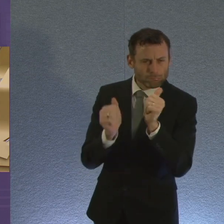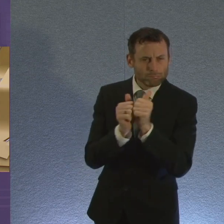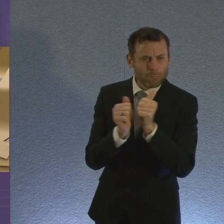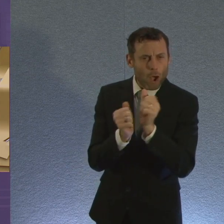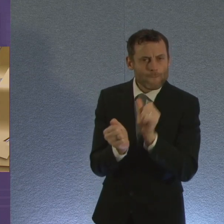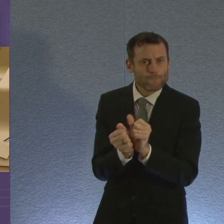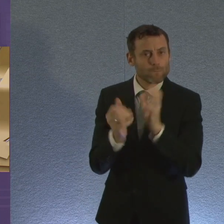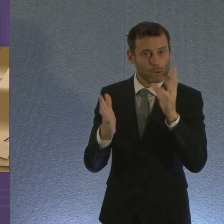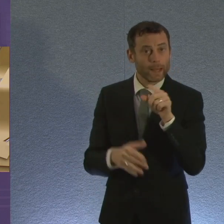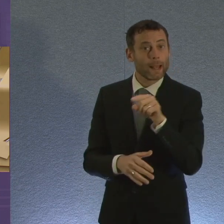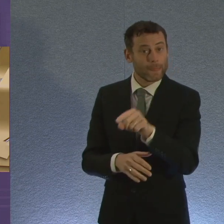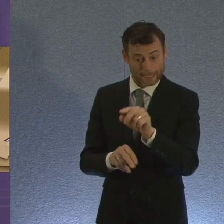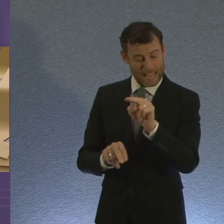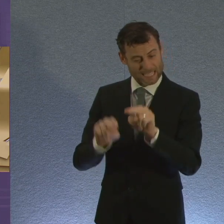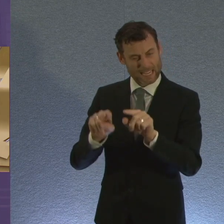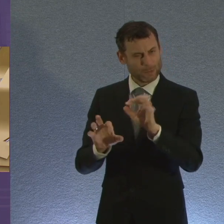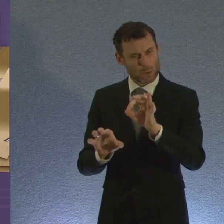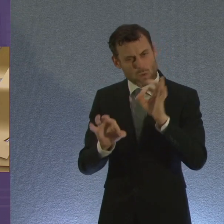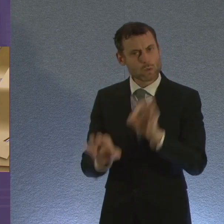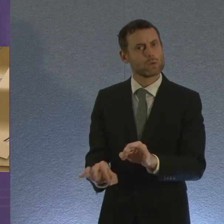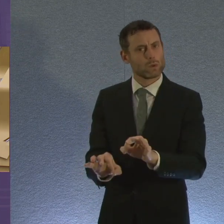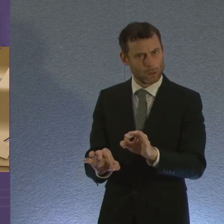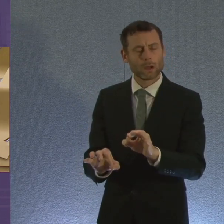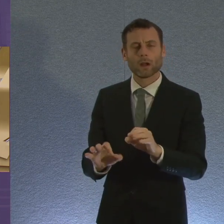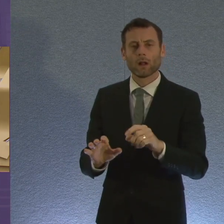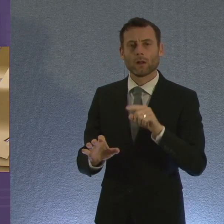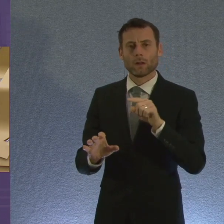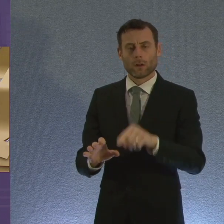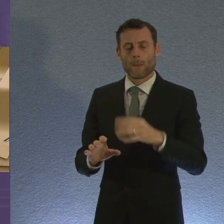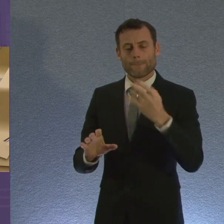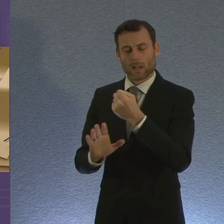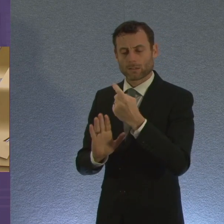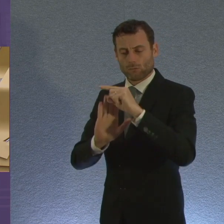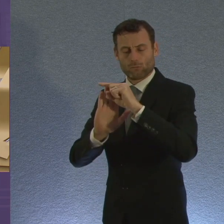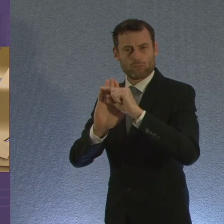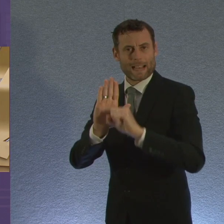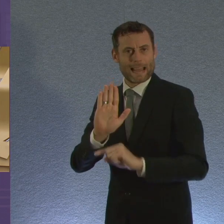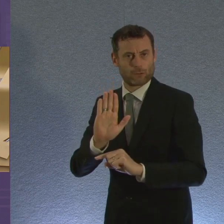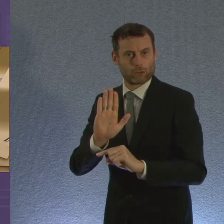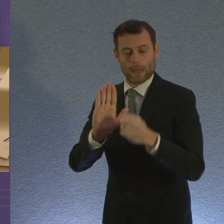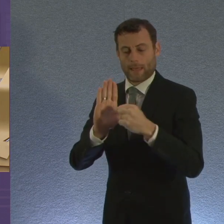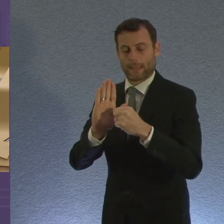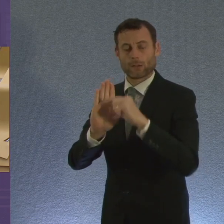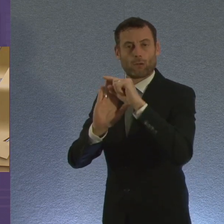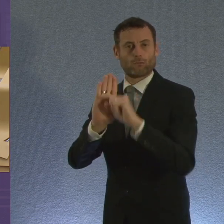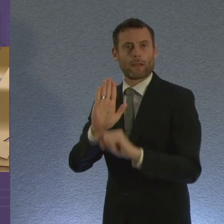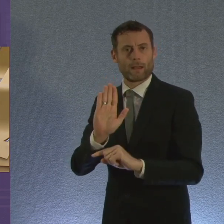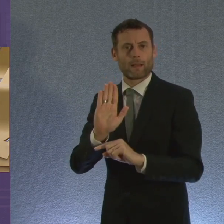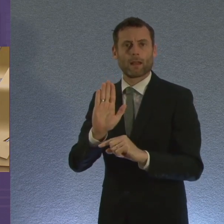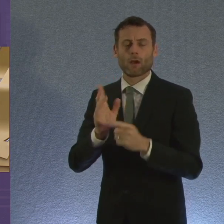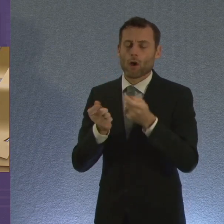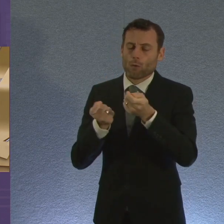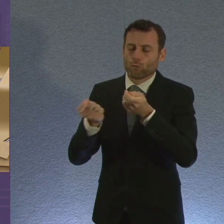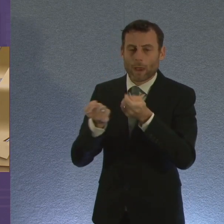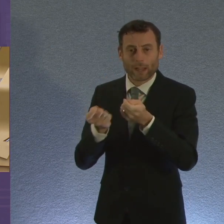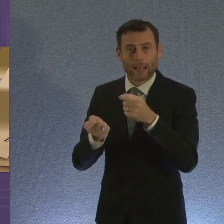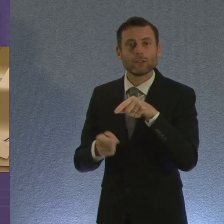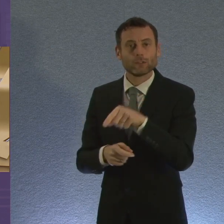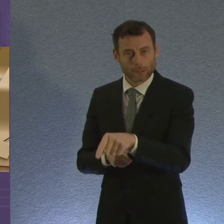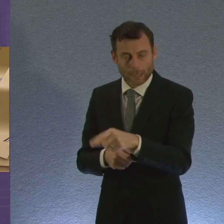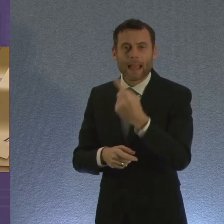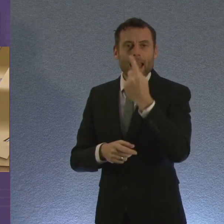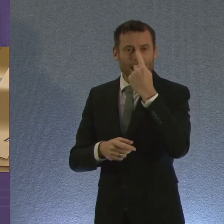this, giving this power does not mean it will happen. The regulations have to come into place. Clearly those regulations are open to influencing,